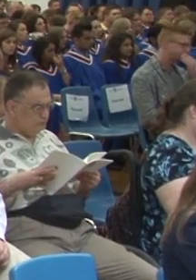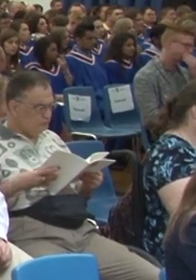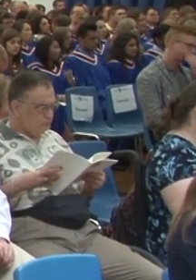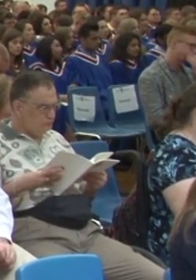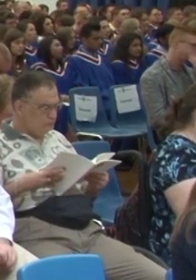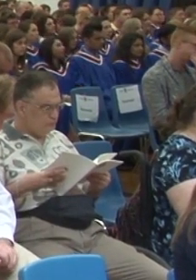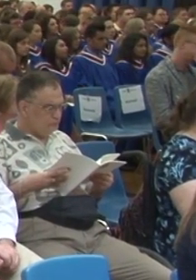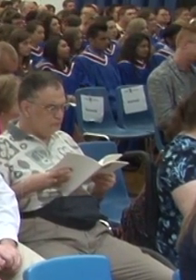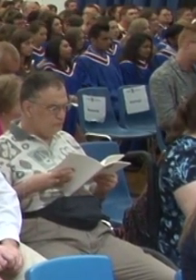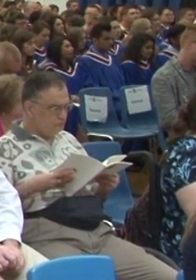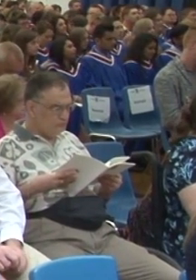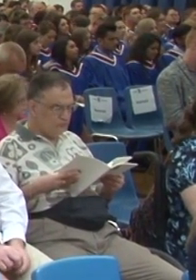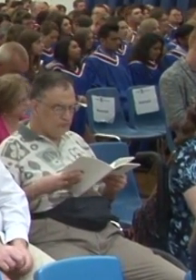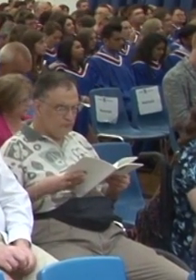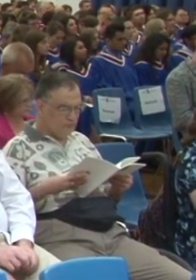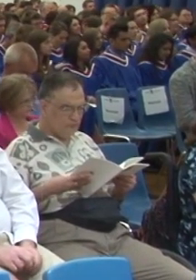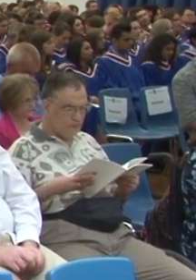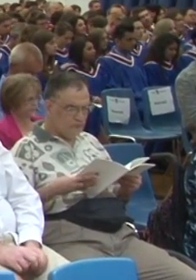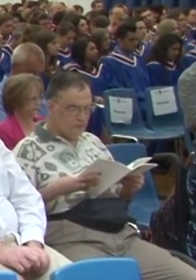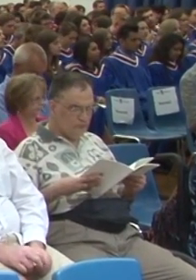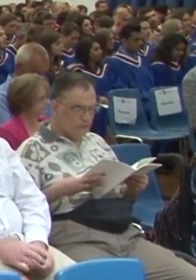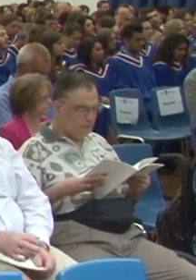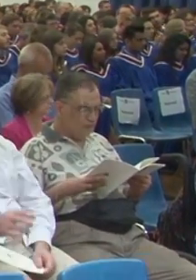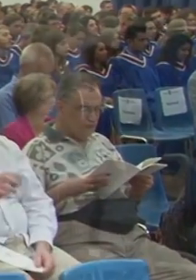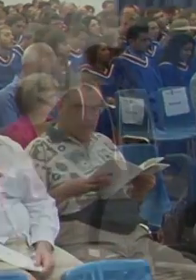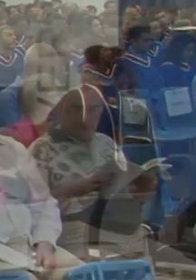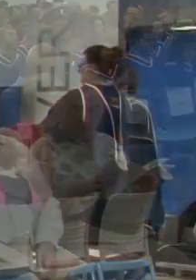87 about my success.